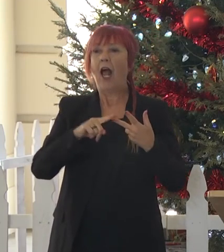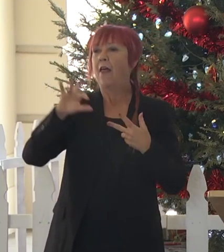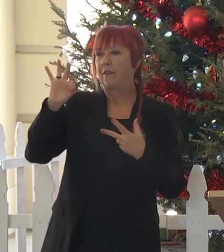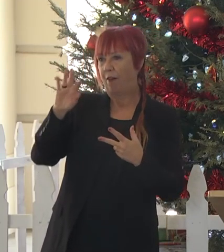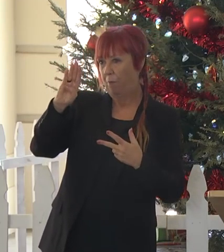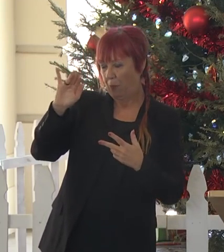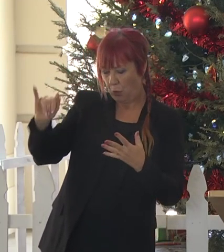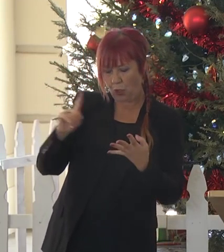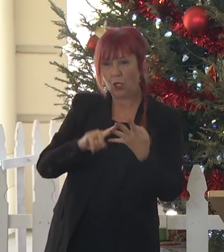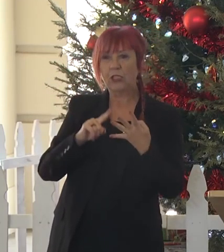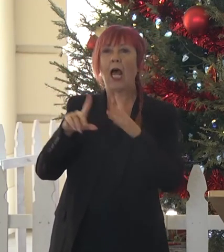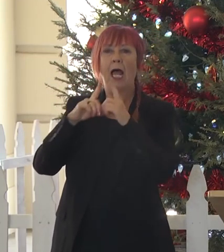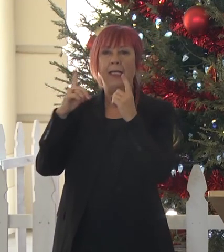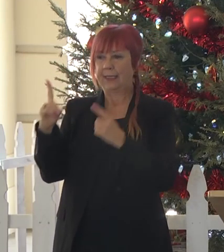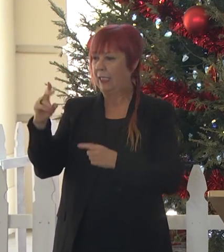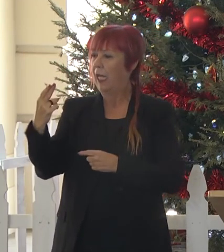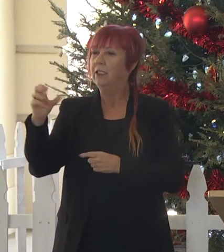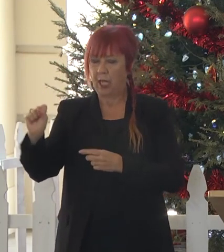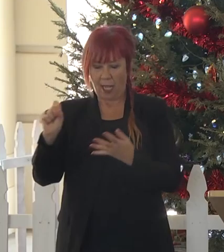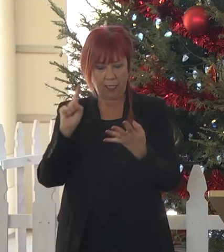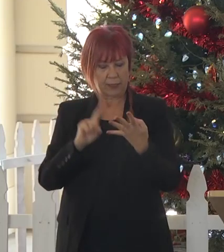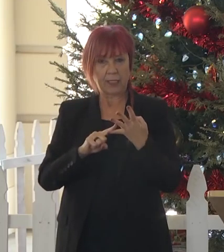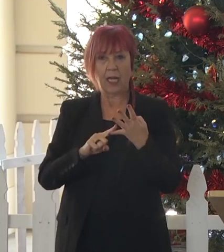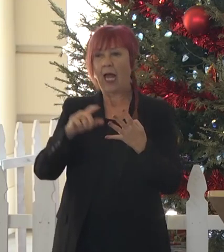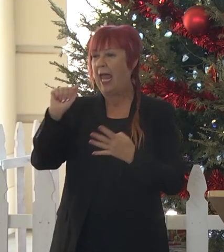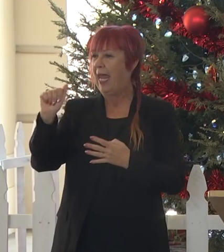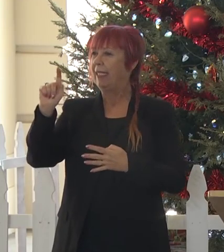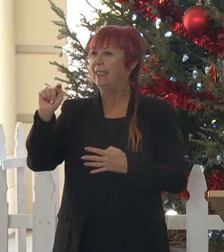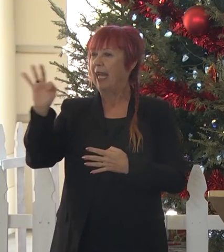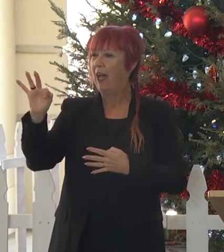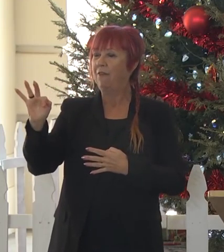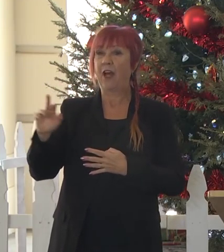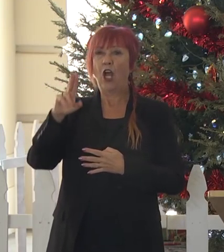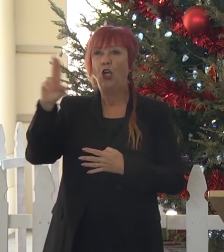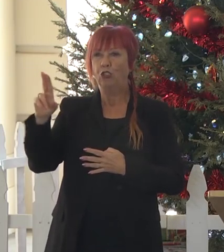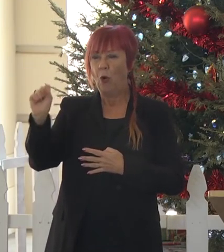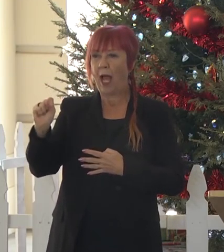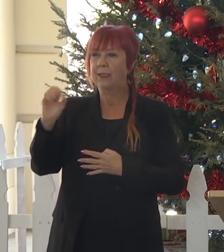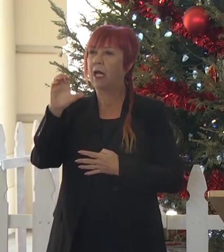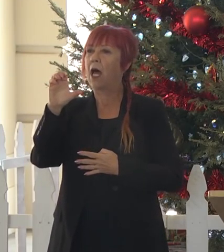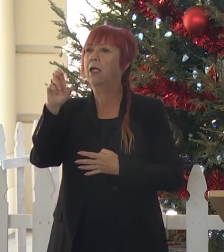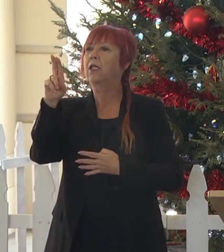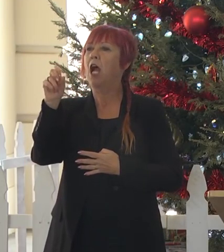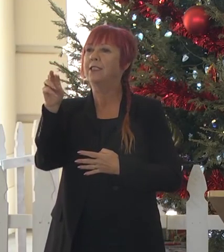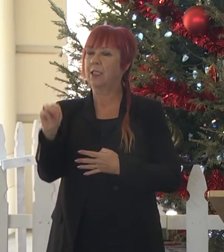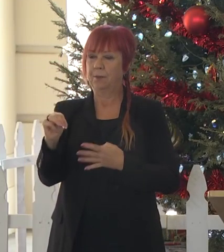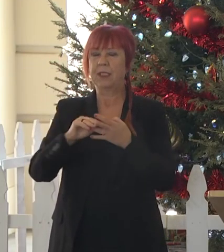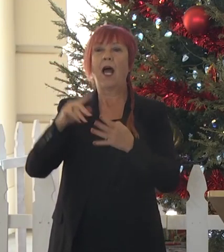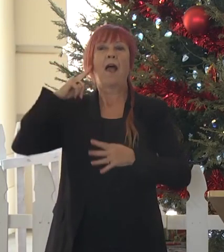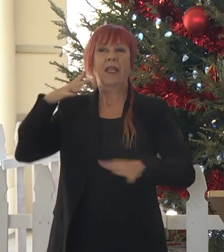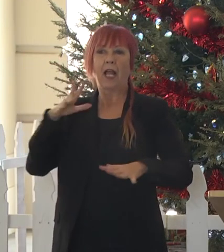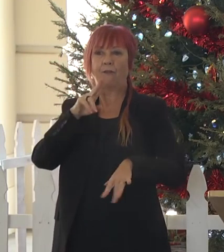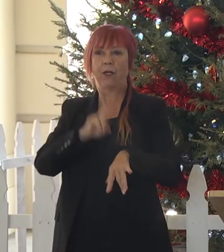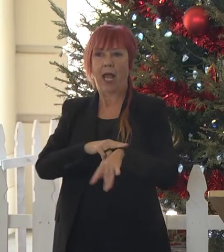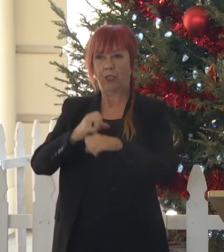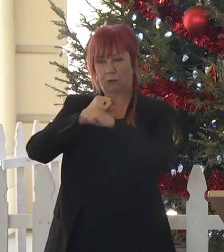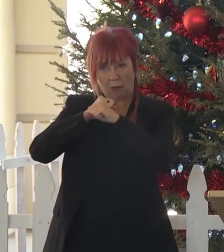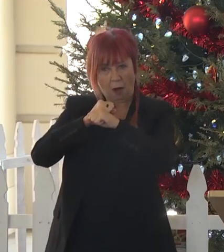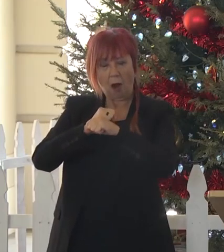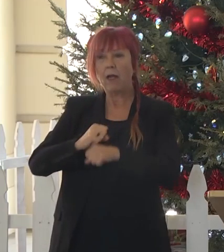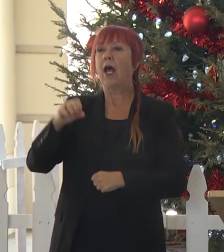Investigation, Department of Homeland Security, ATF, U.S. Customs, the California National Guard, California